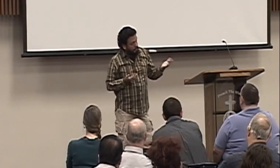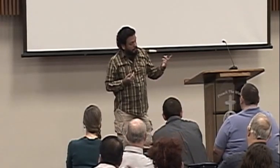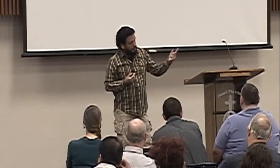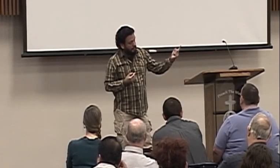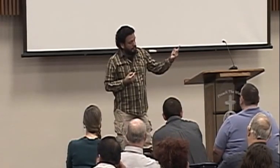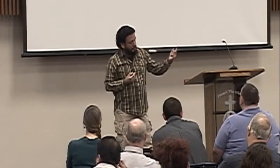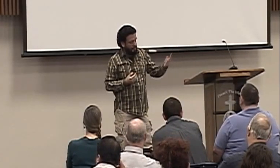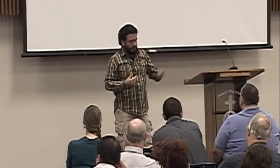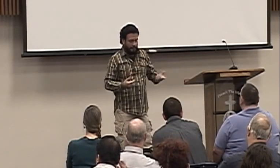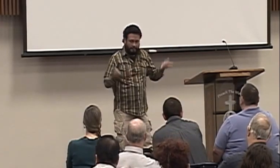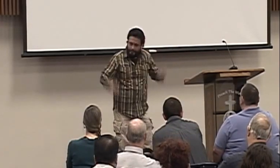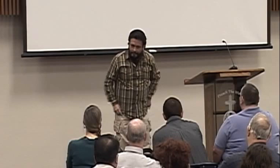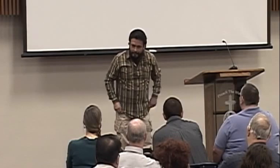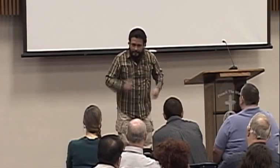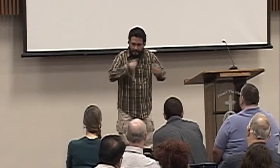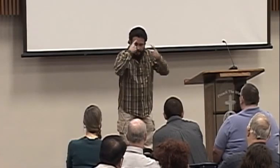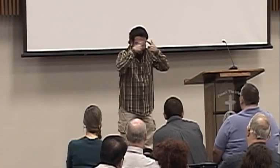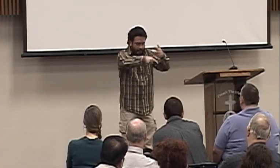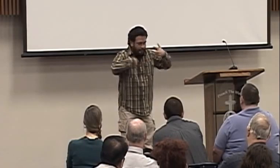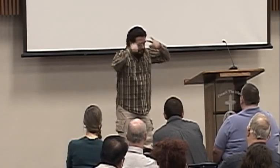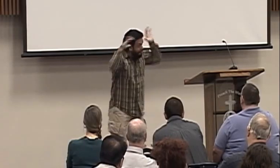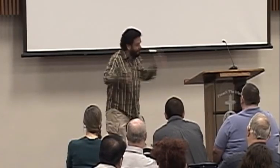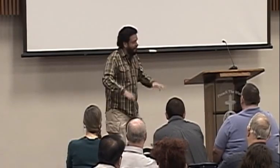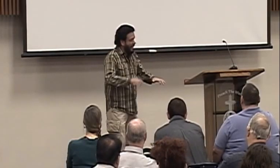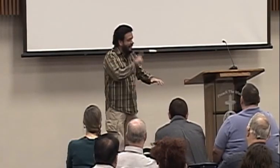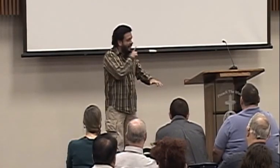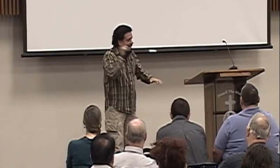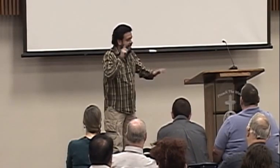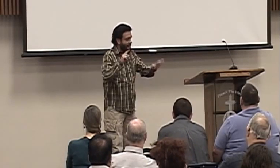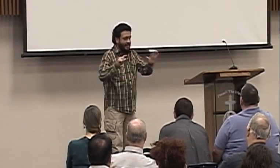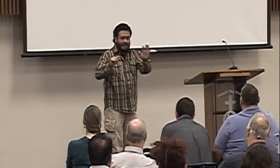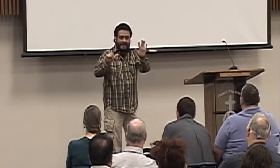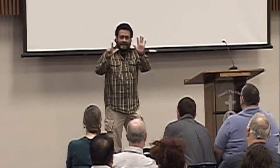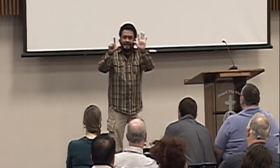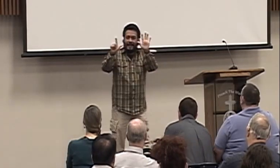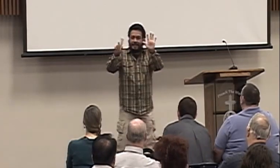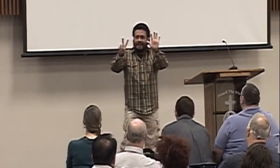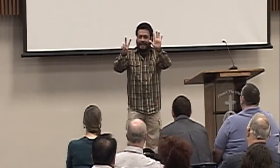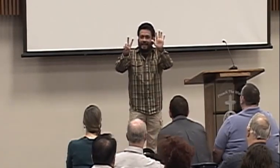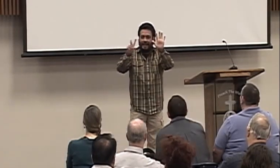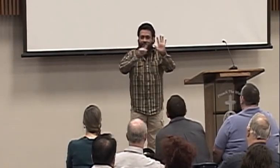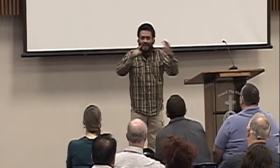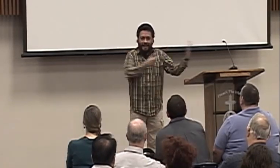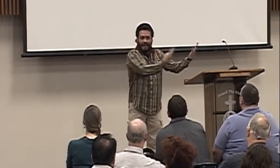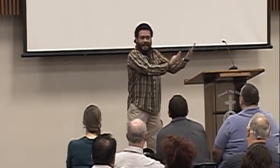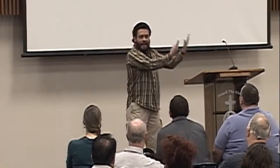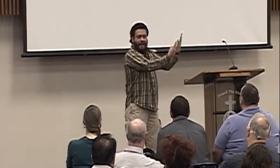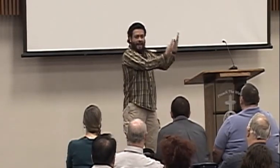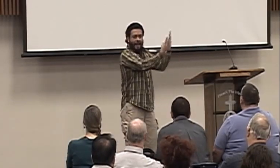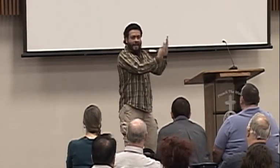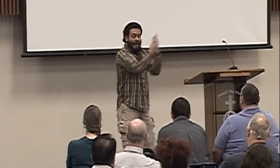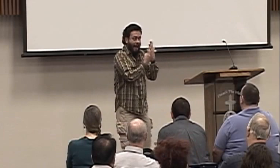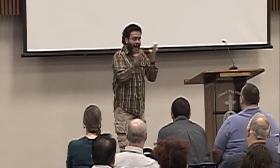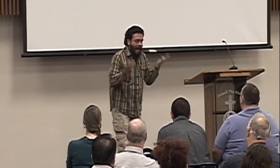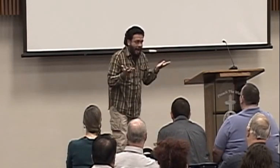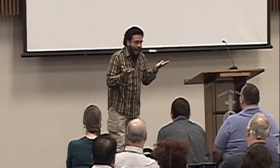deaf. I said, what? We were shocked. There was a big deaf crowd. 7 deaf people came walking towards